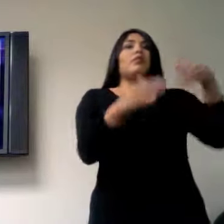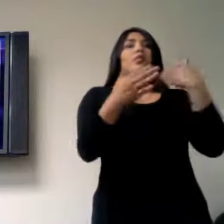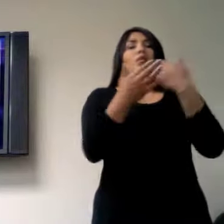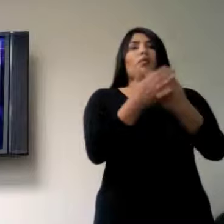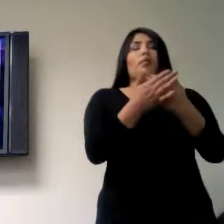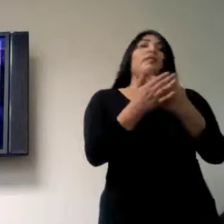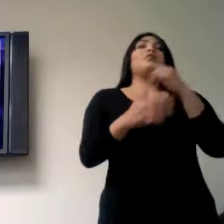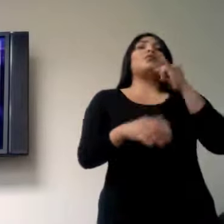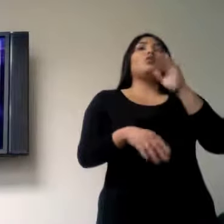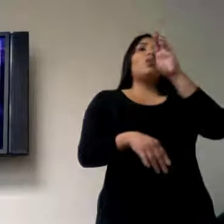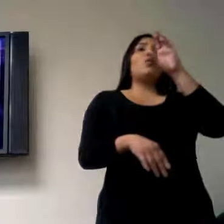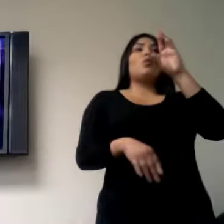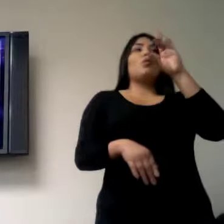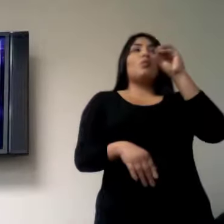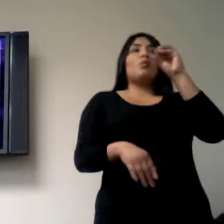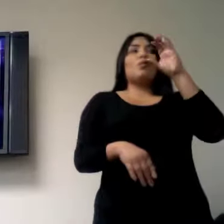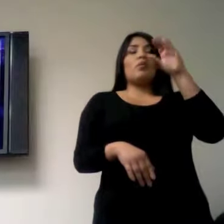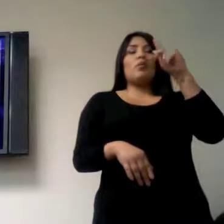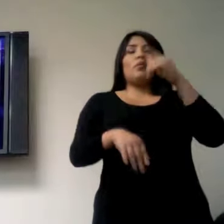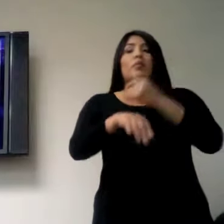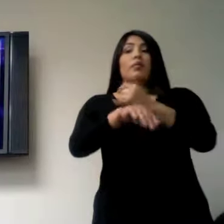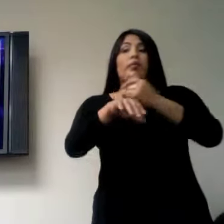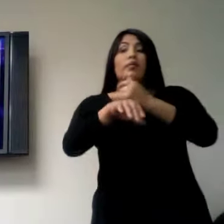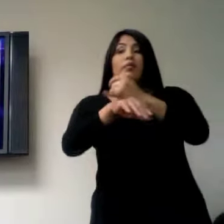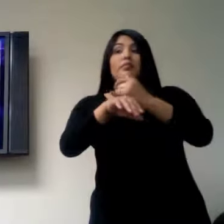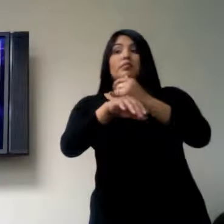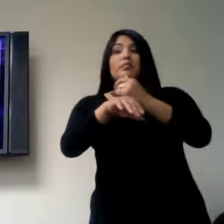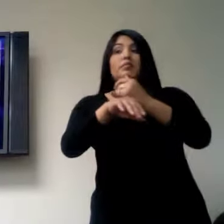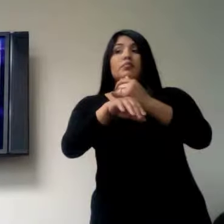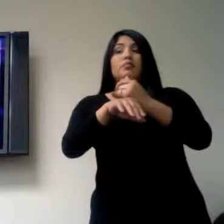to relieve the 133rd Illinois,